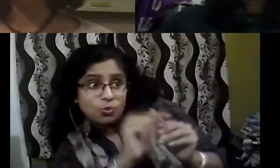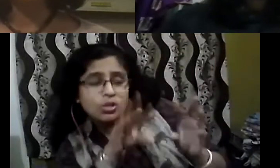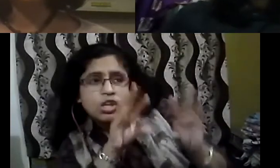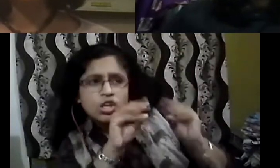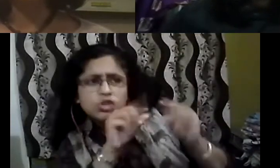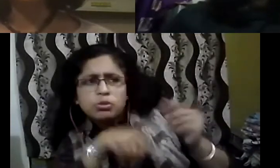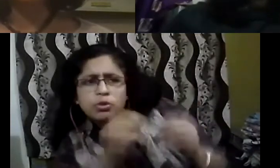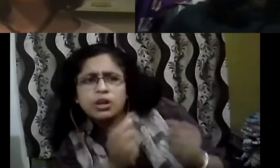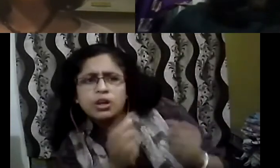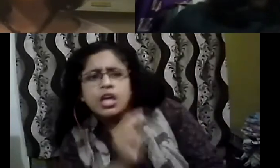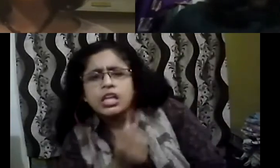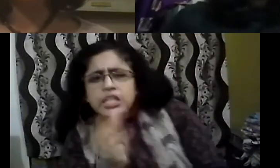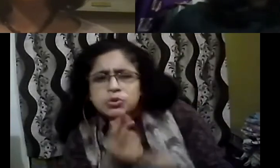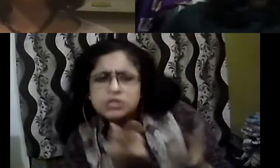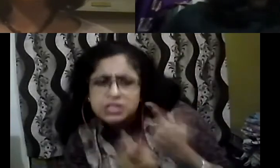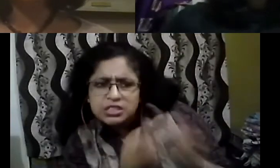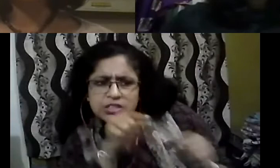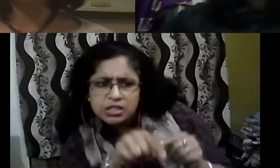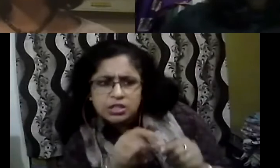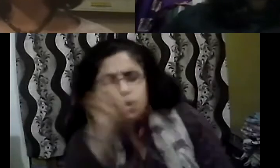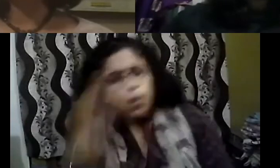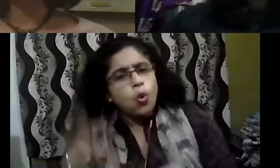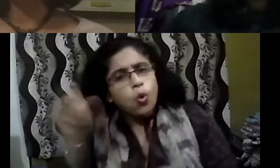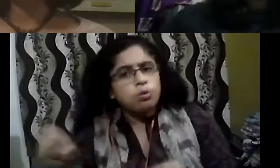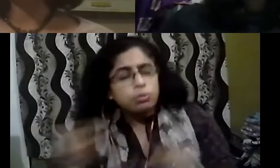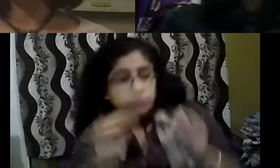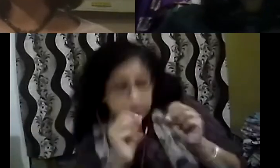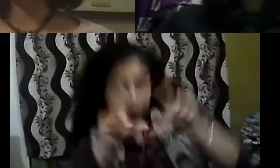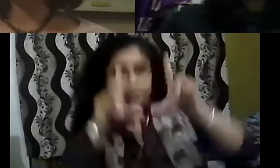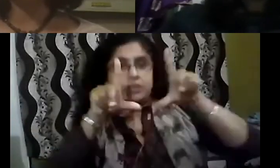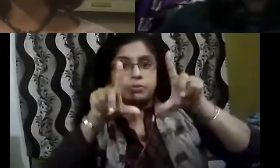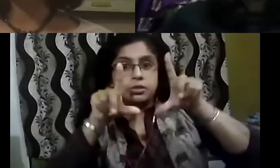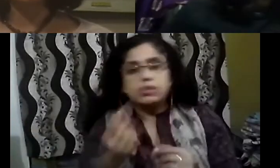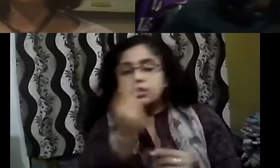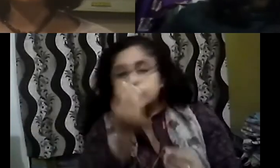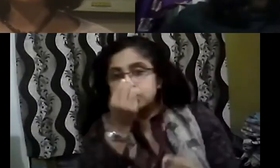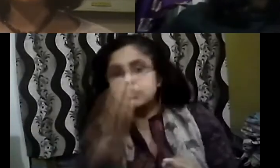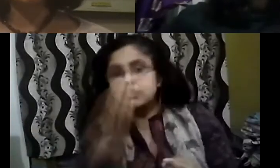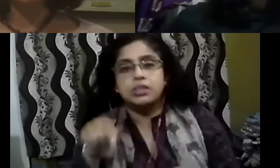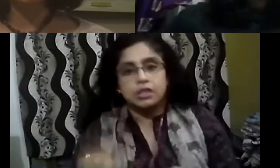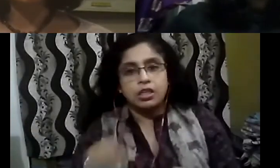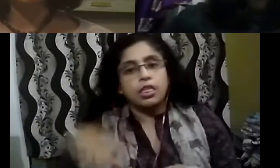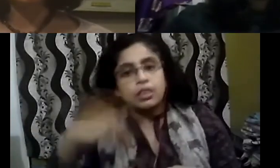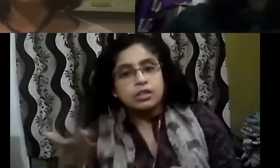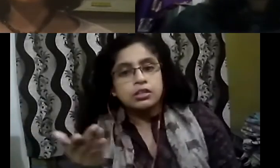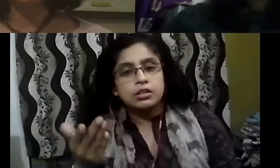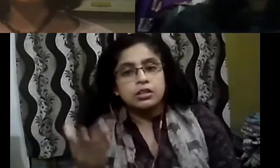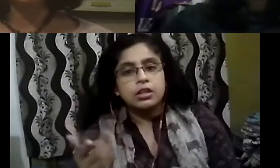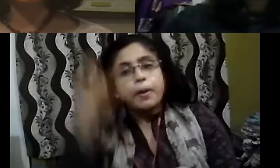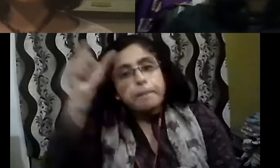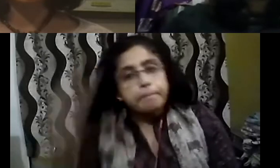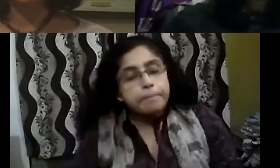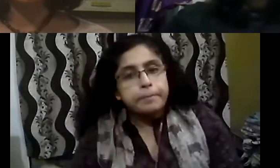application, that each and every element should be visible on high contrast mode also. And we can say person who having a